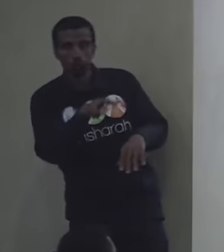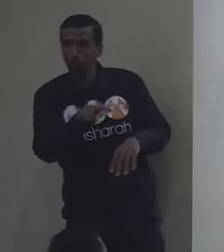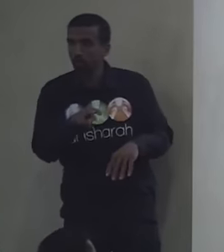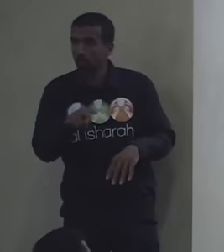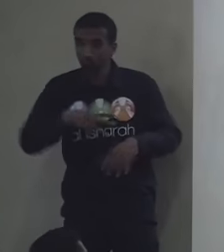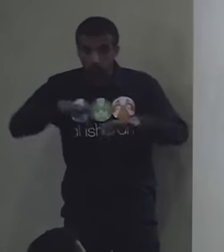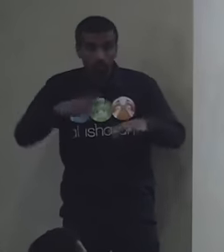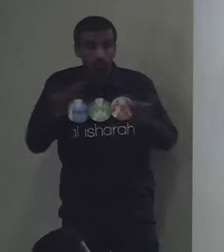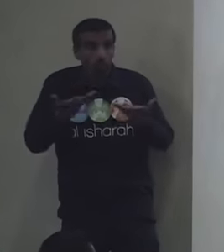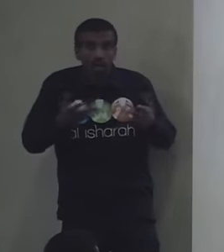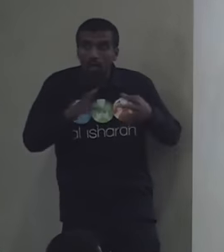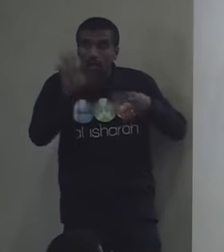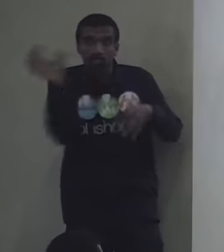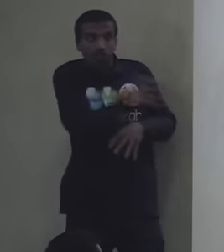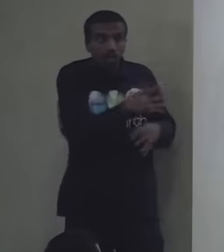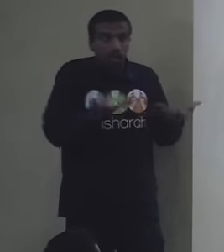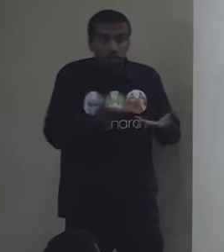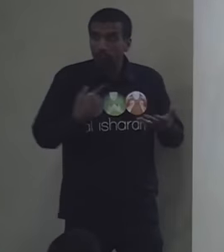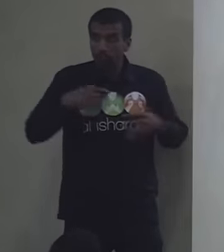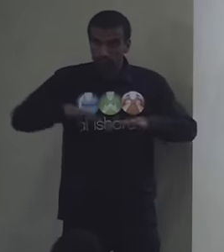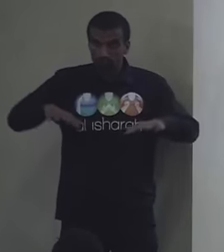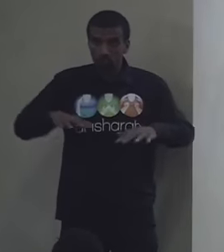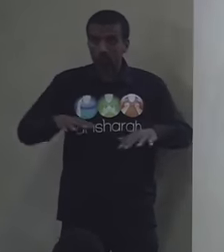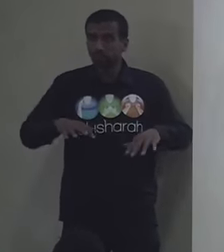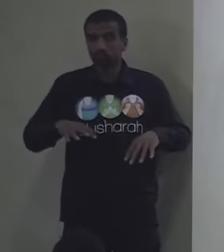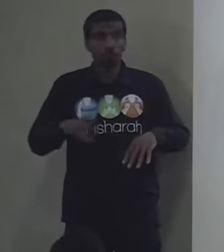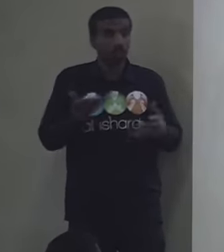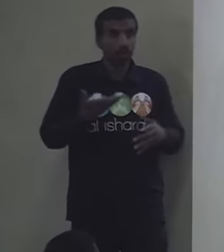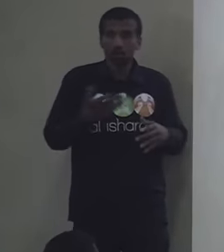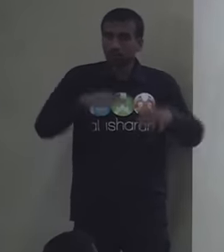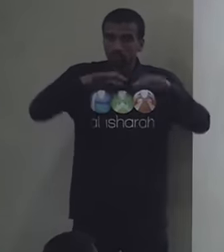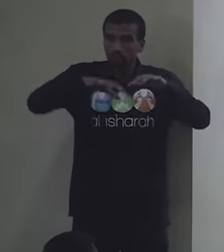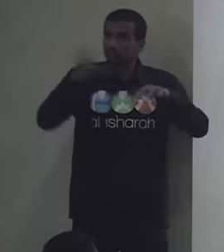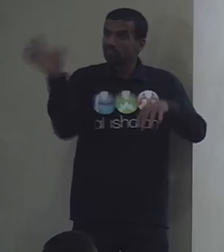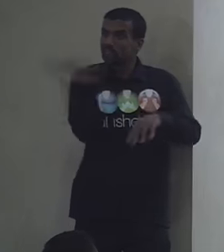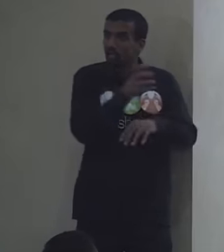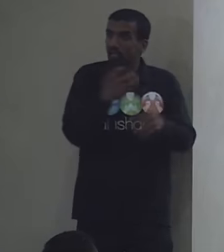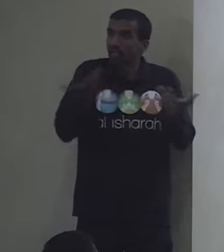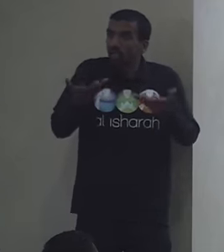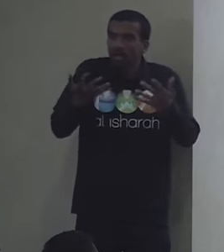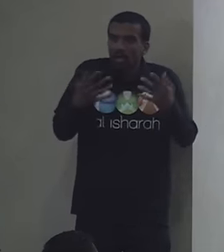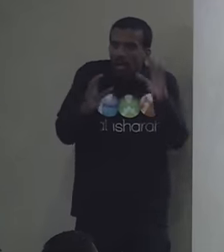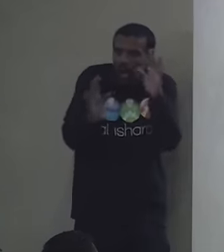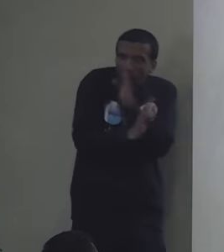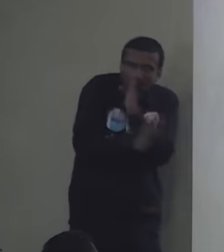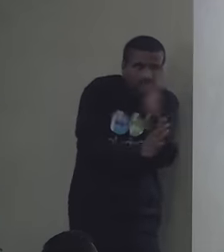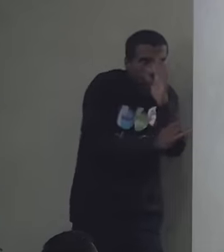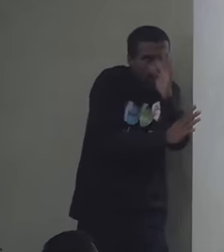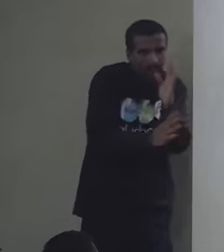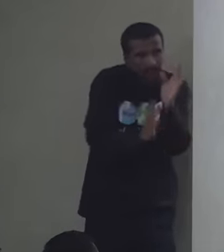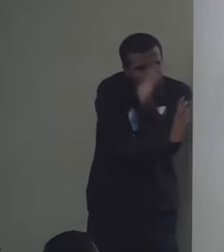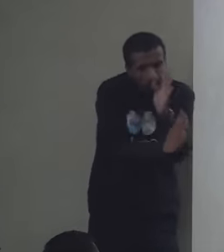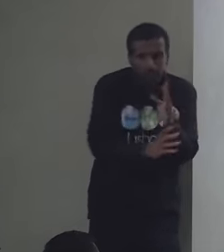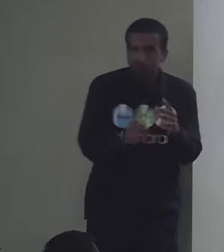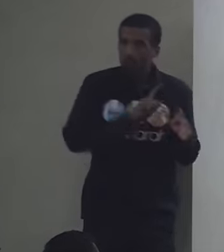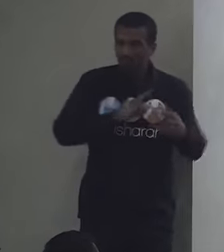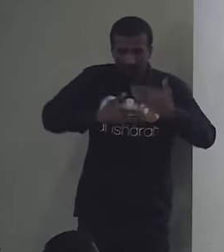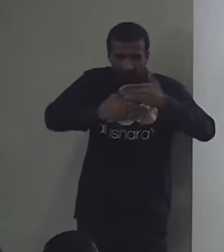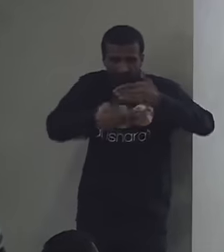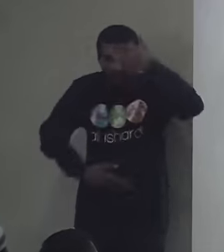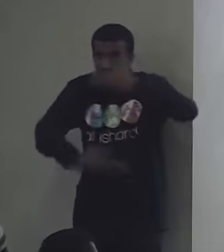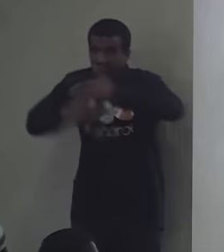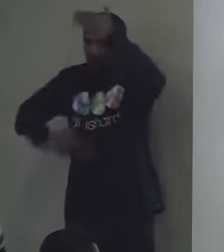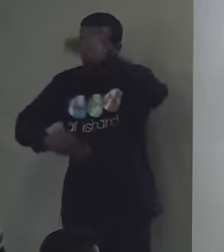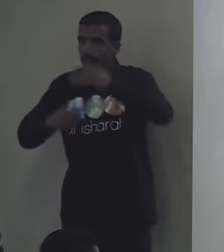they? And they're lazy to come out. You know the craziest way to get them out? Because this is a huge fence, right? It's